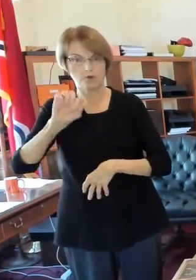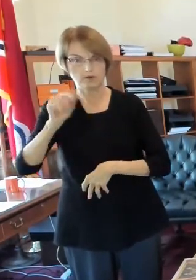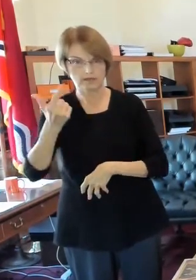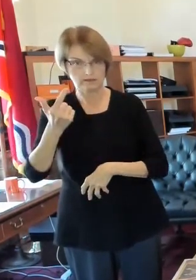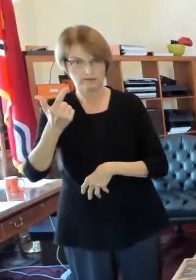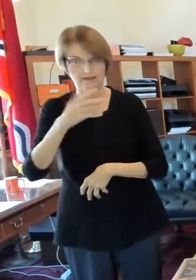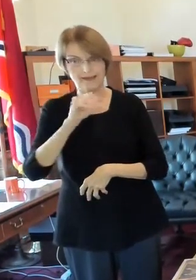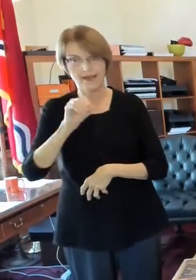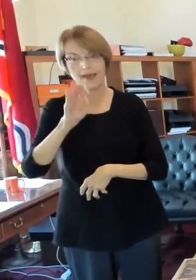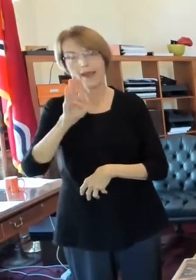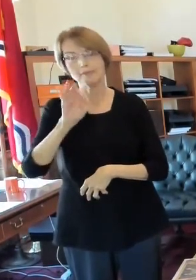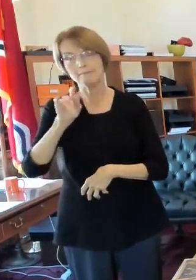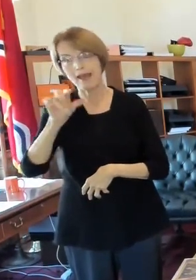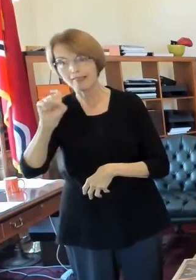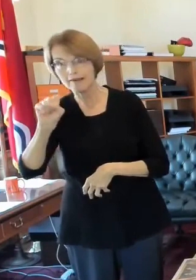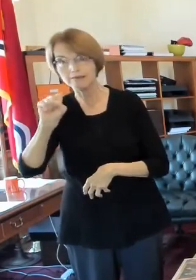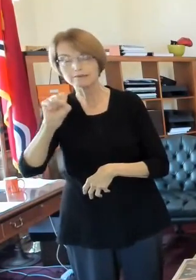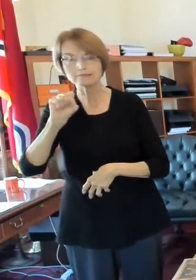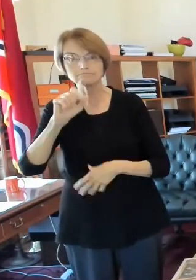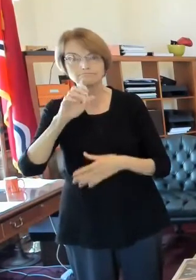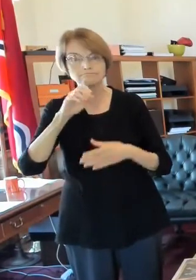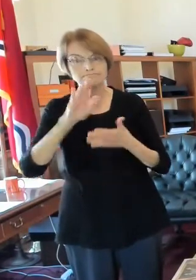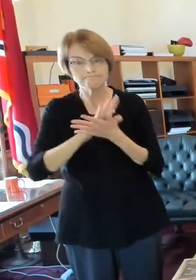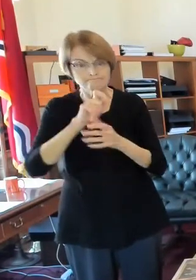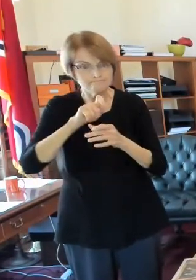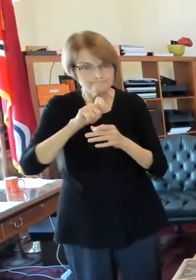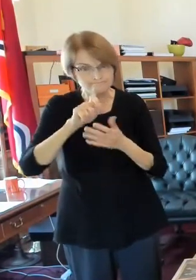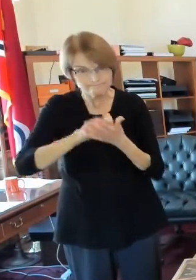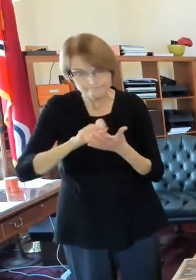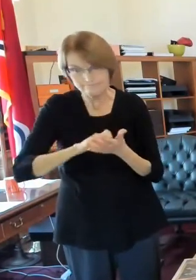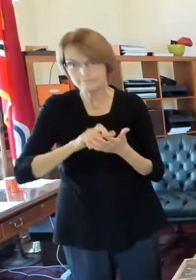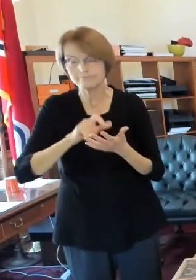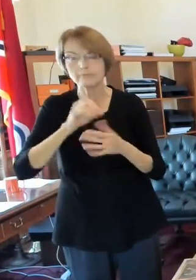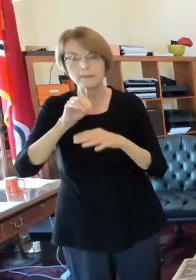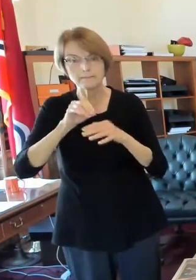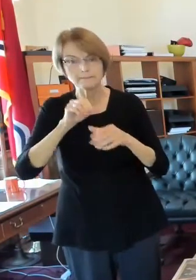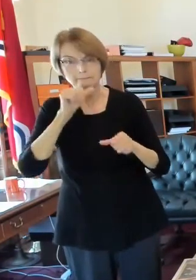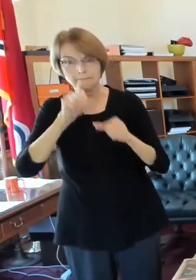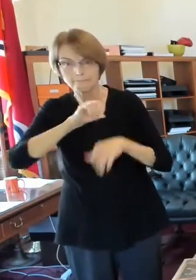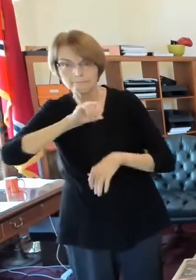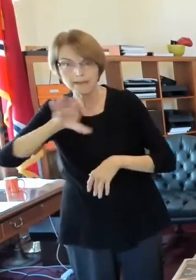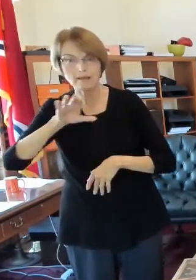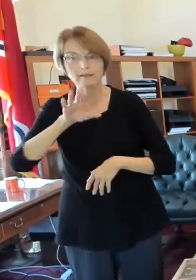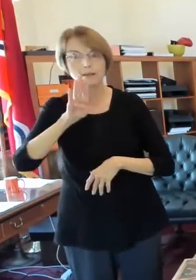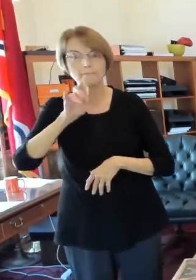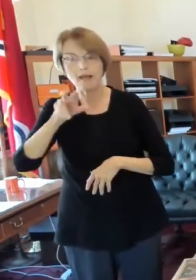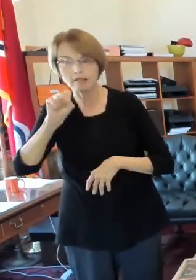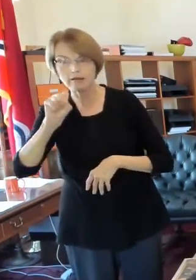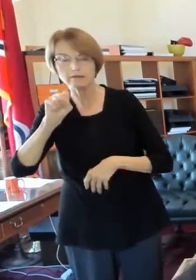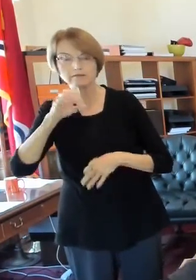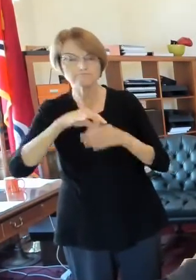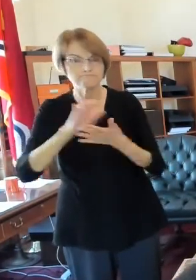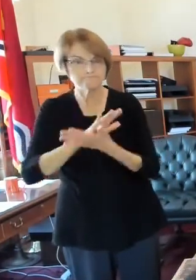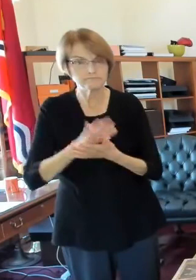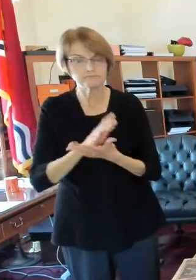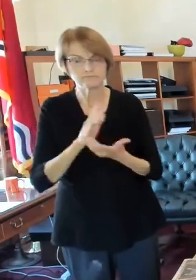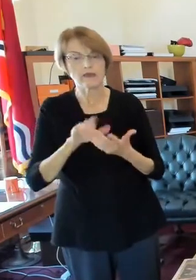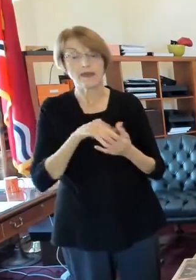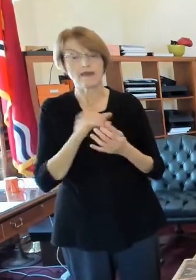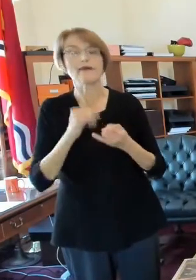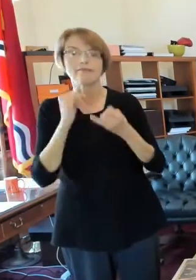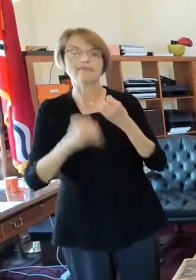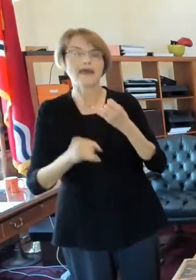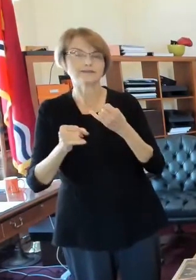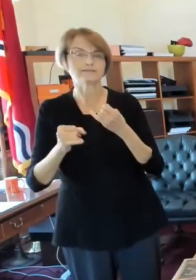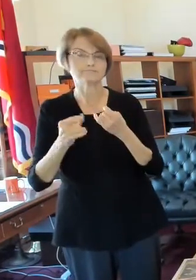and ballots and mail-in ballots and all that. And then, of course, we're going to take your questions. So with